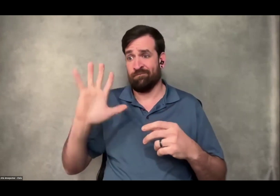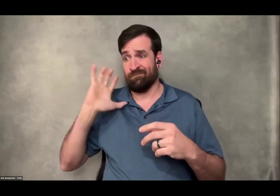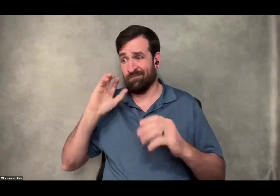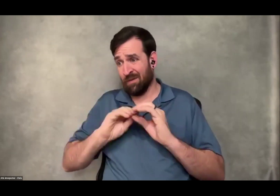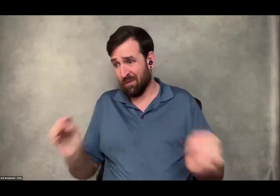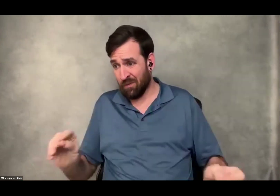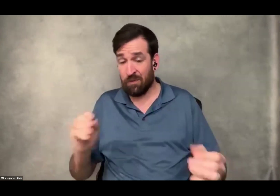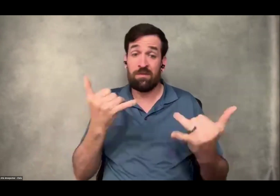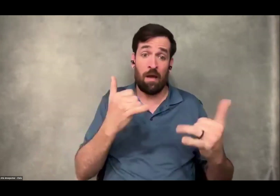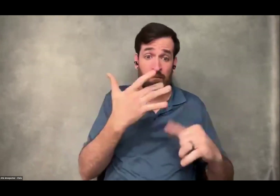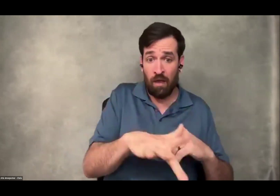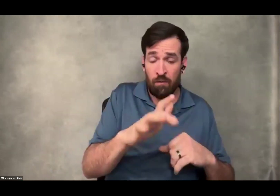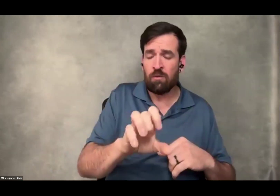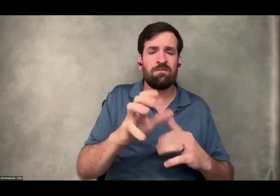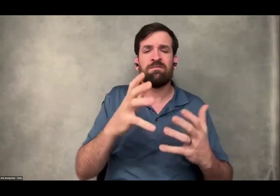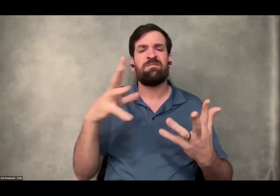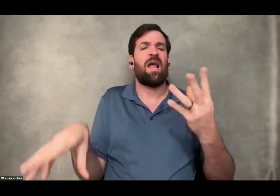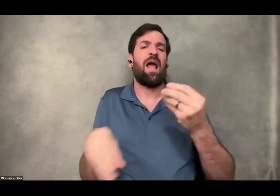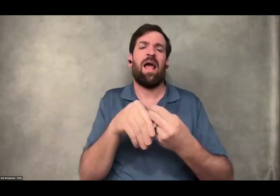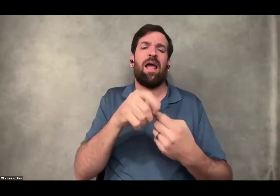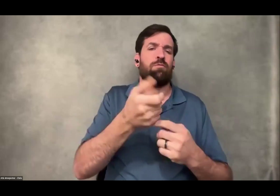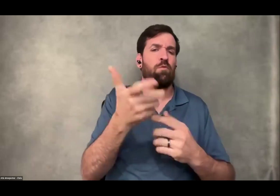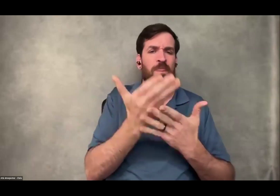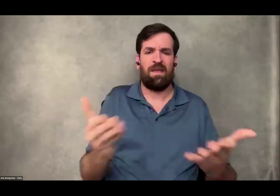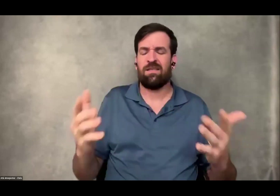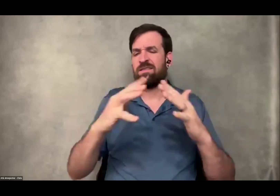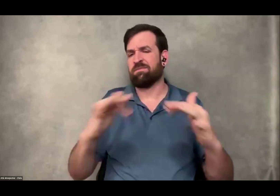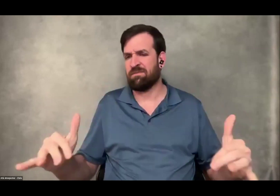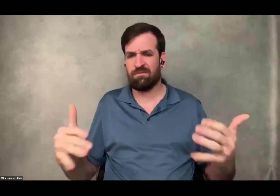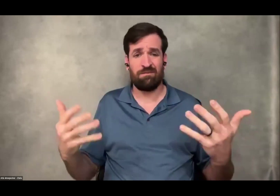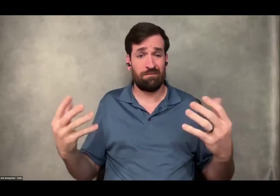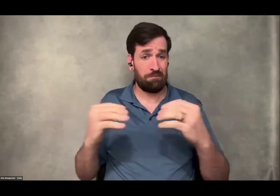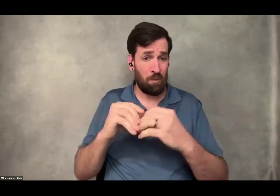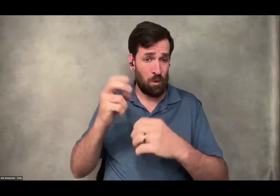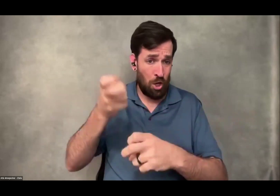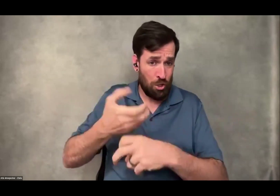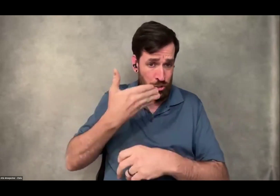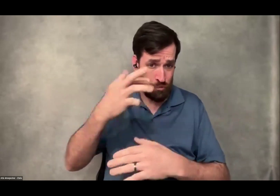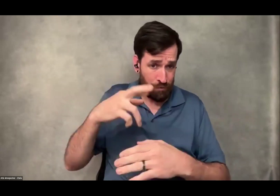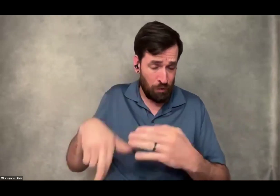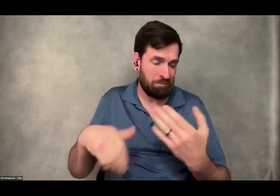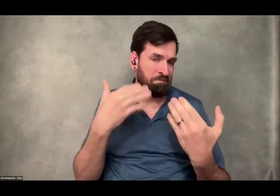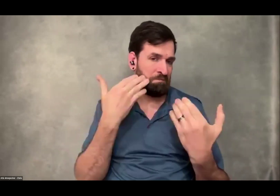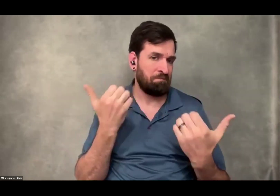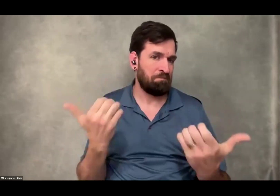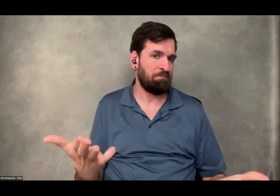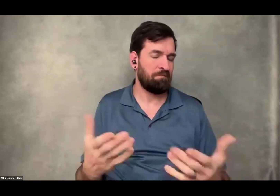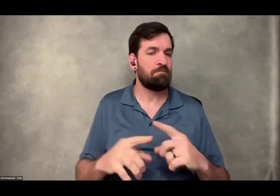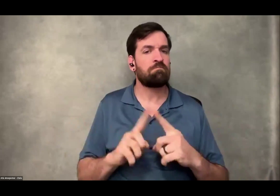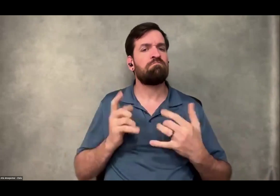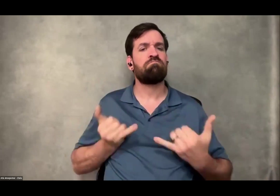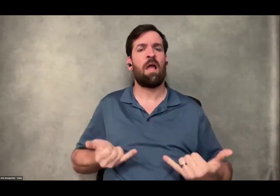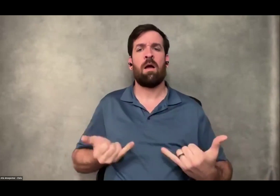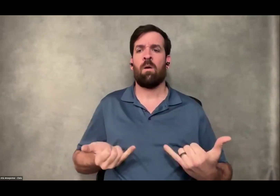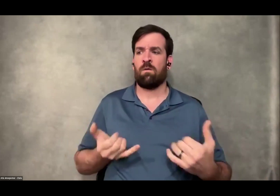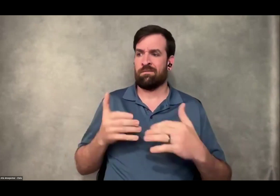coming and going. So I don't know that it's harder to get good results from. It's just that now we